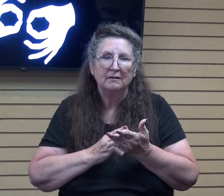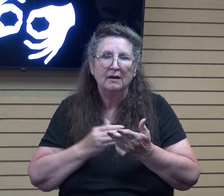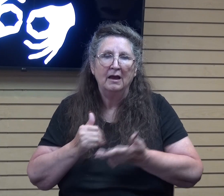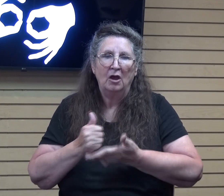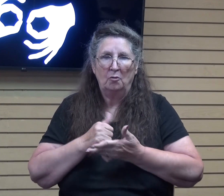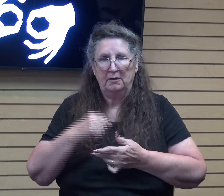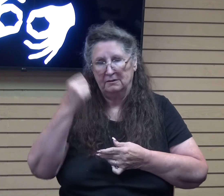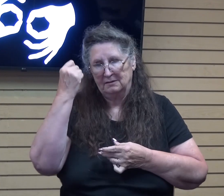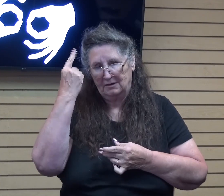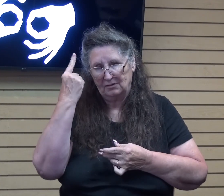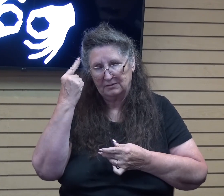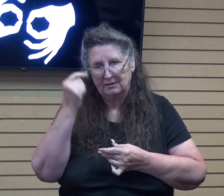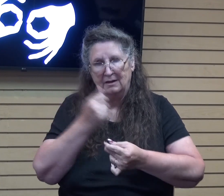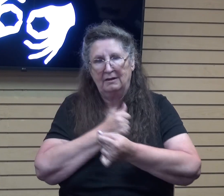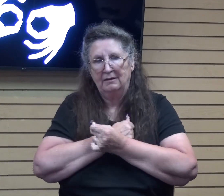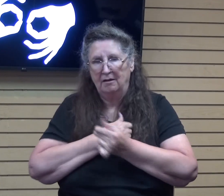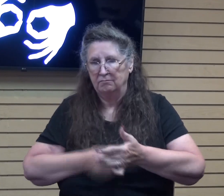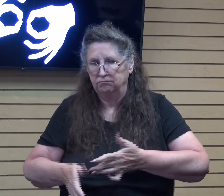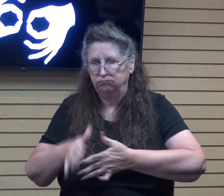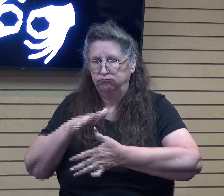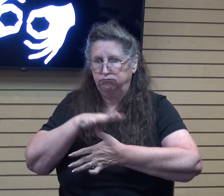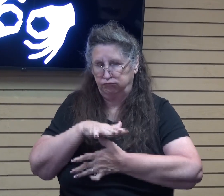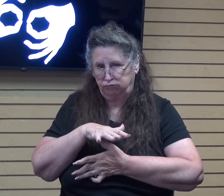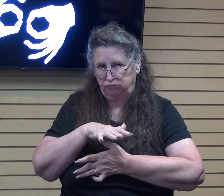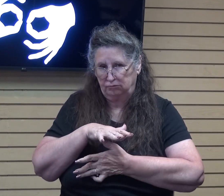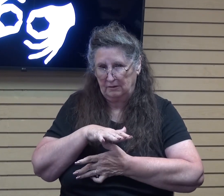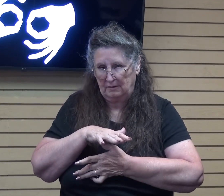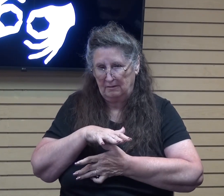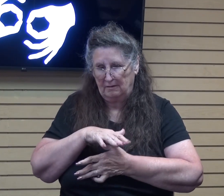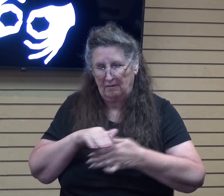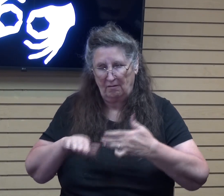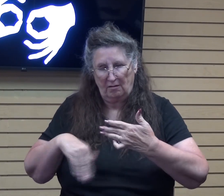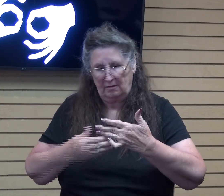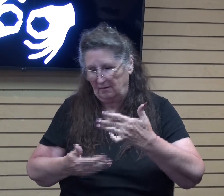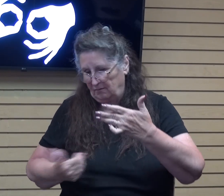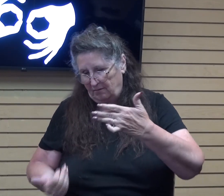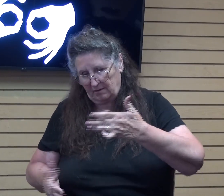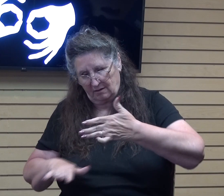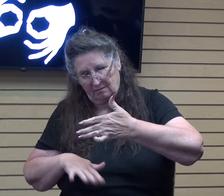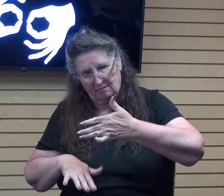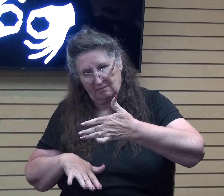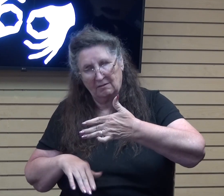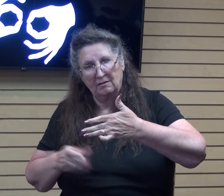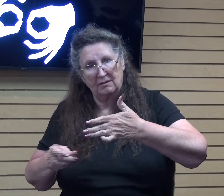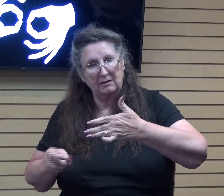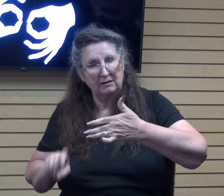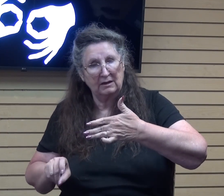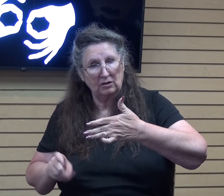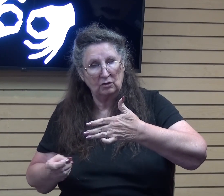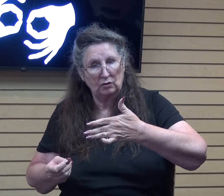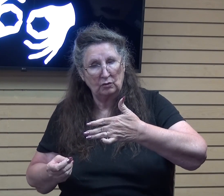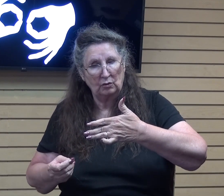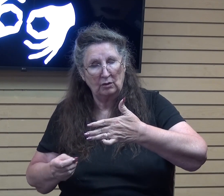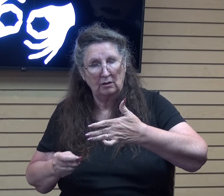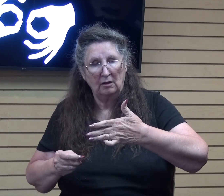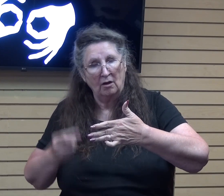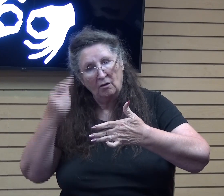love is preeminent and above all other things that we might think we need to do when it comes to maintaining